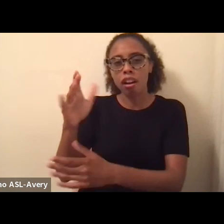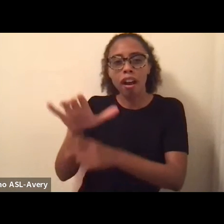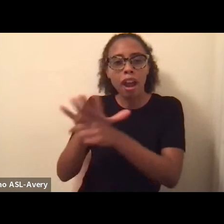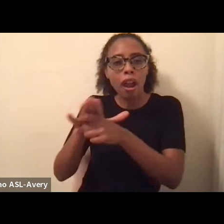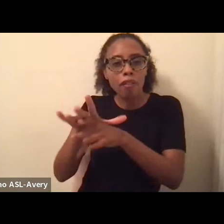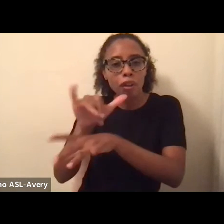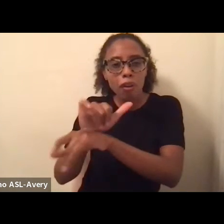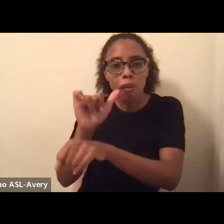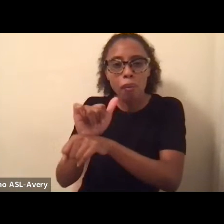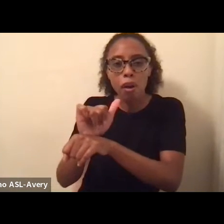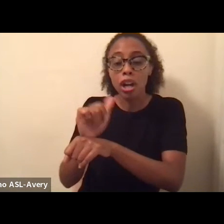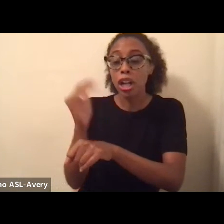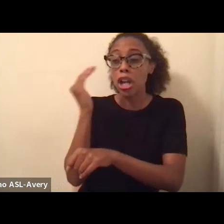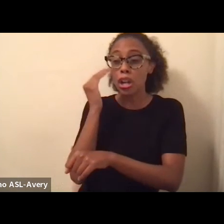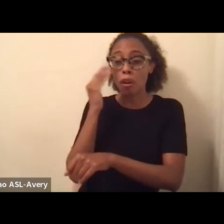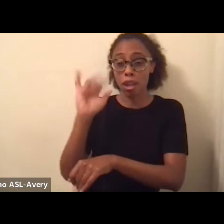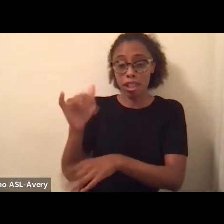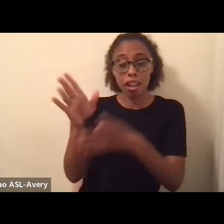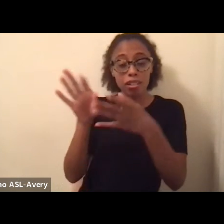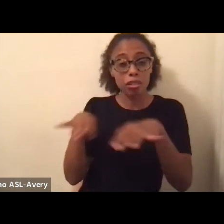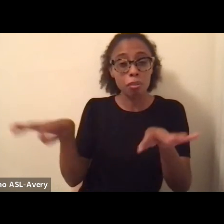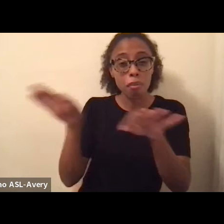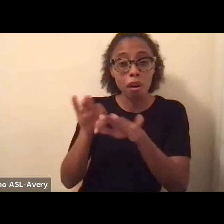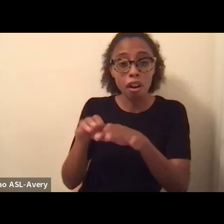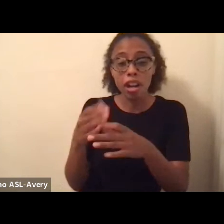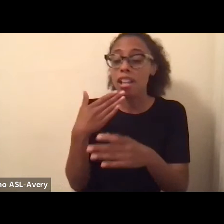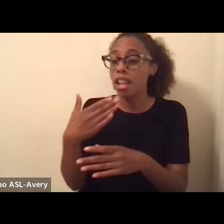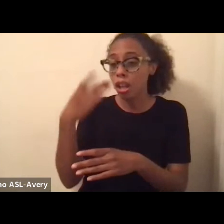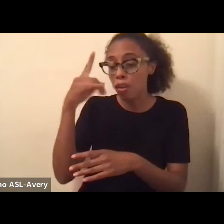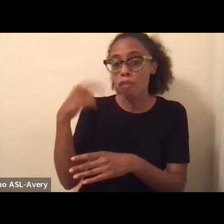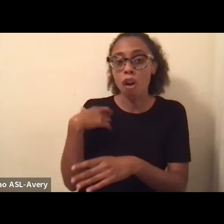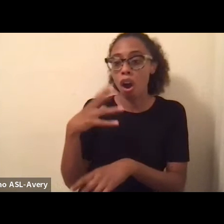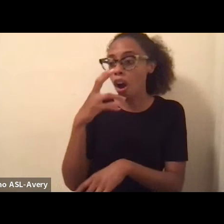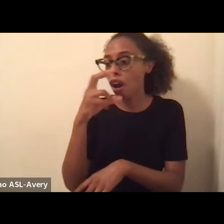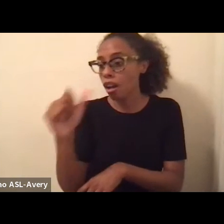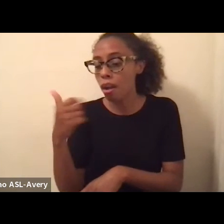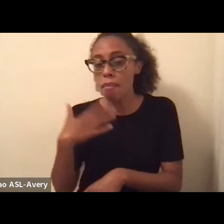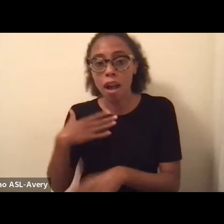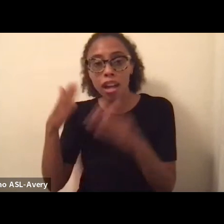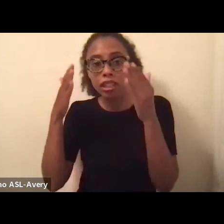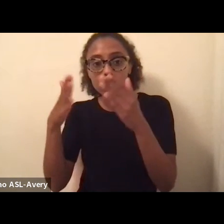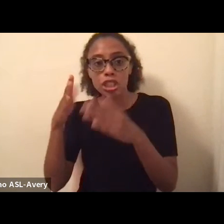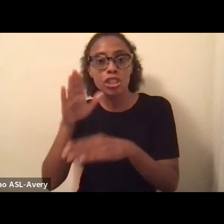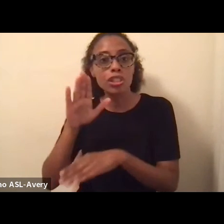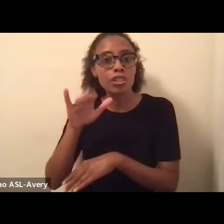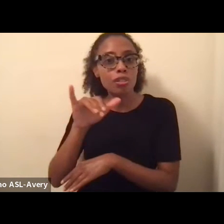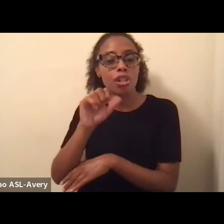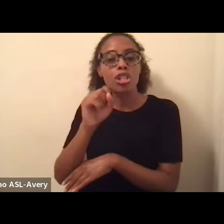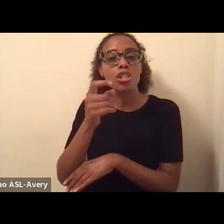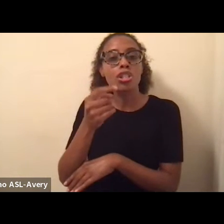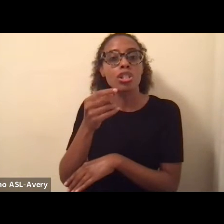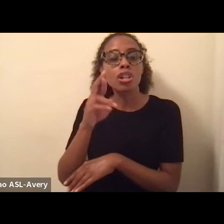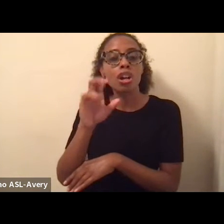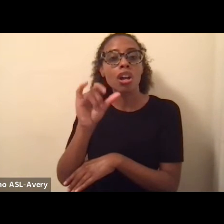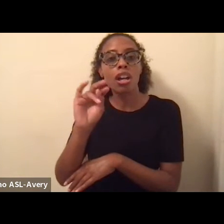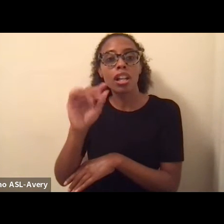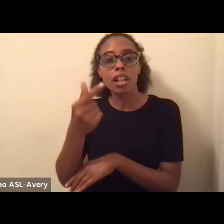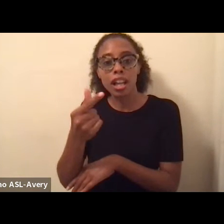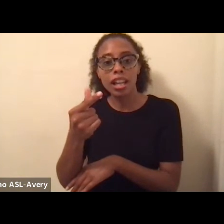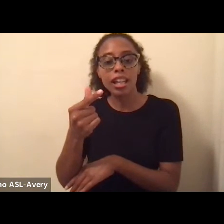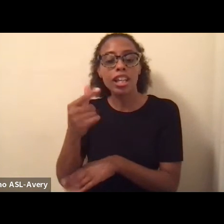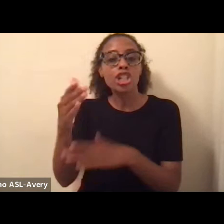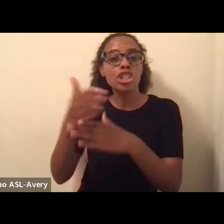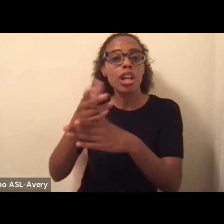is really, really important. Thank you for drawing my attention to the fact that Sterling has shared his mission